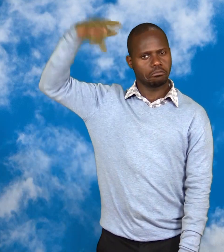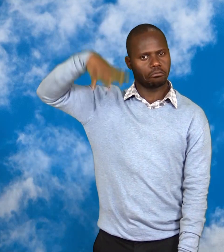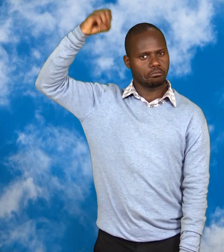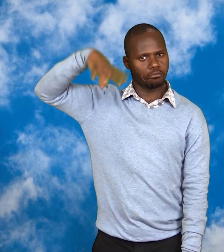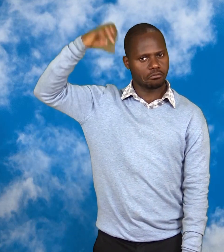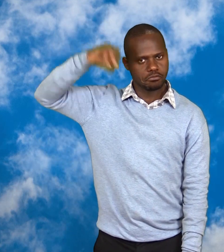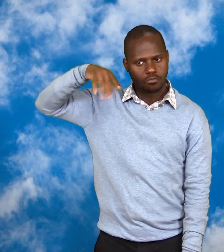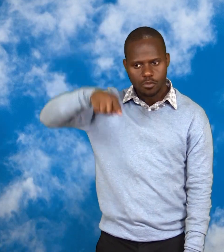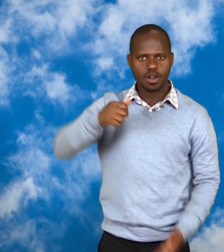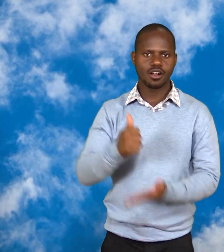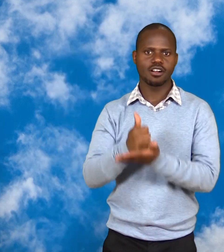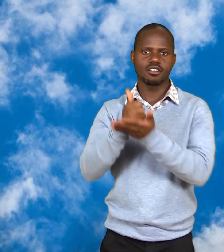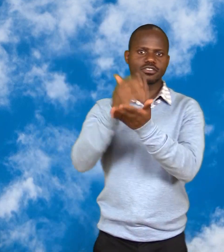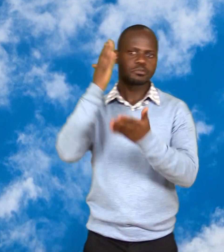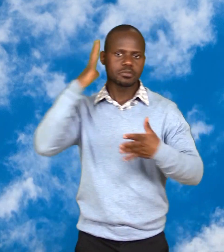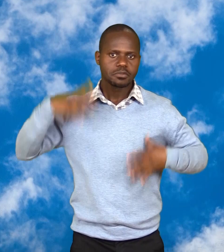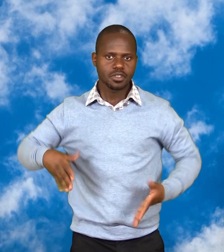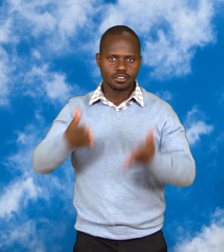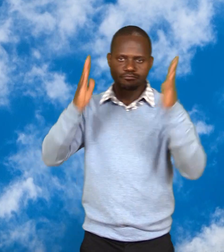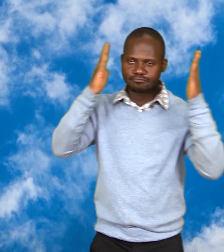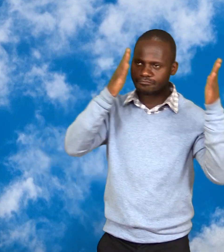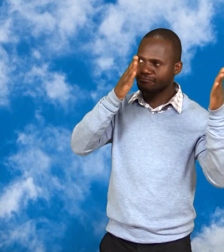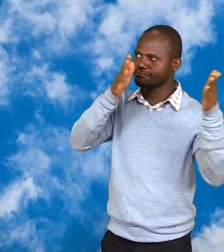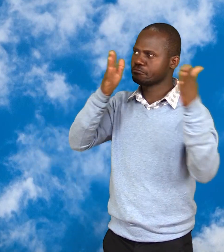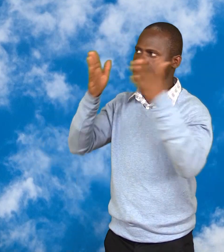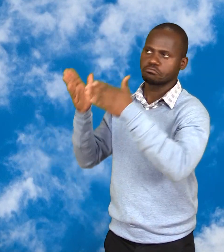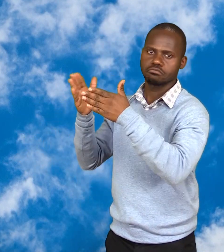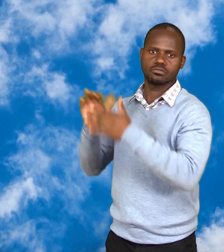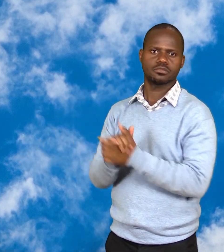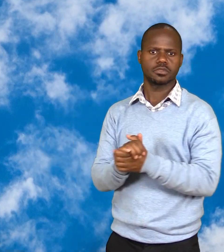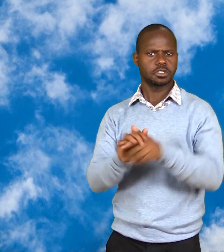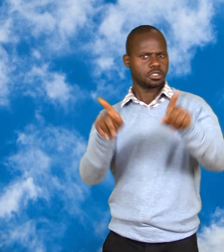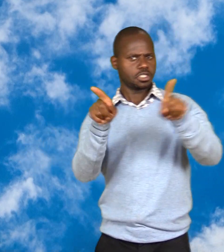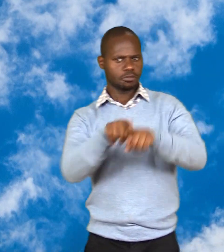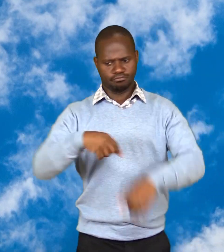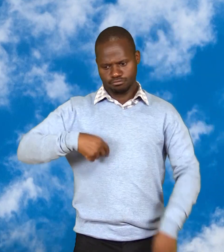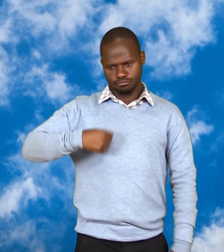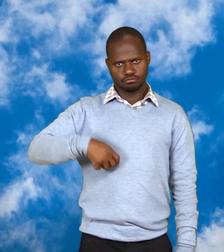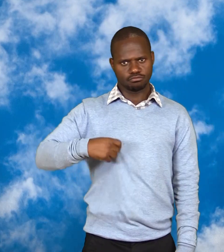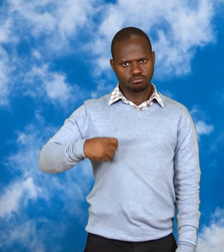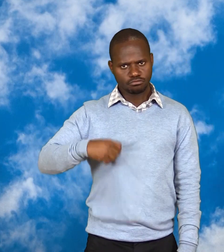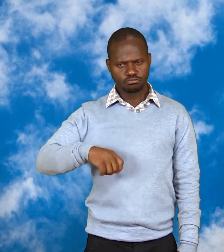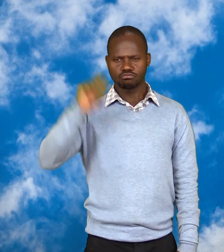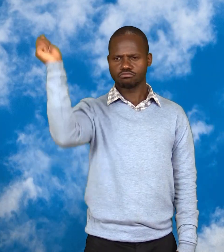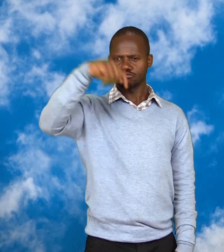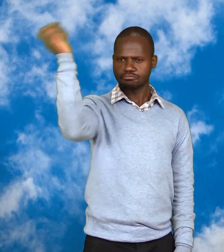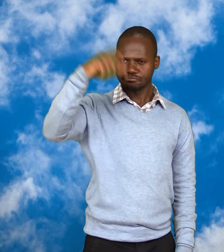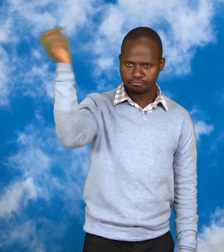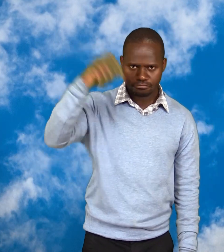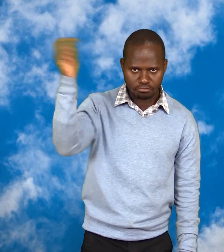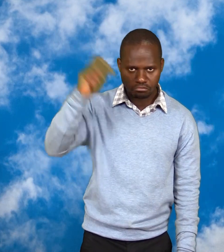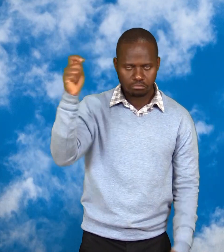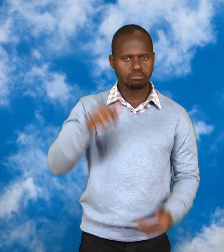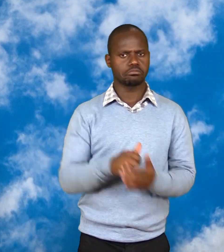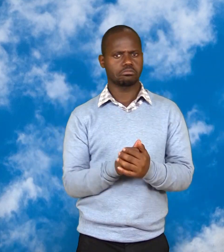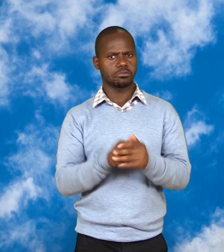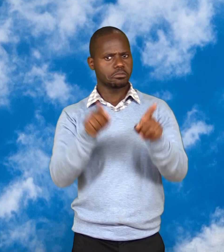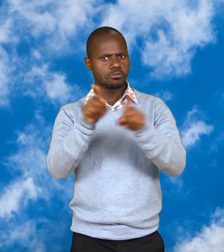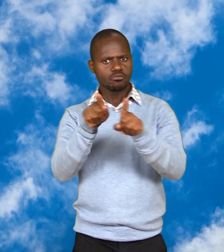is people most of the time tend to flicker their lights, or they wave their piece of cloth